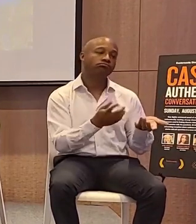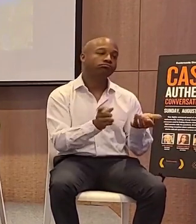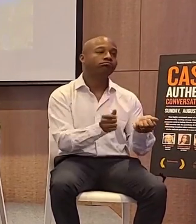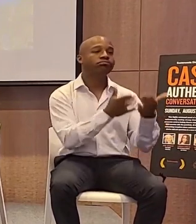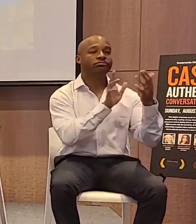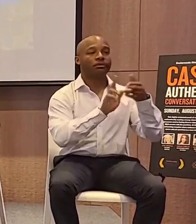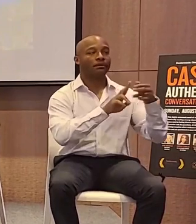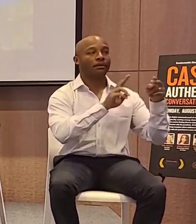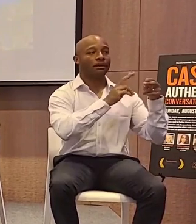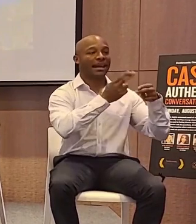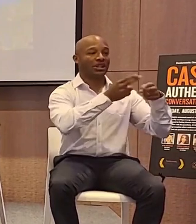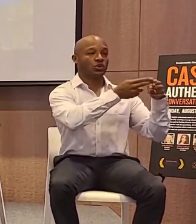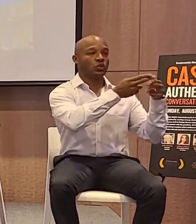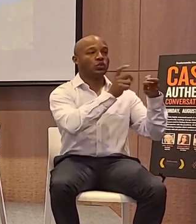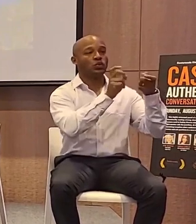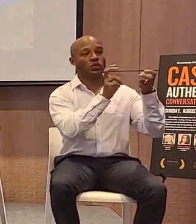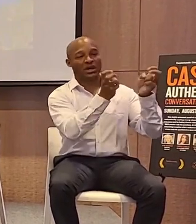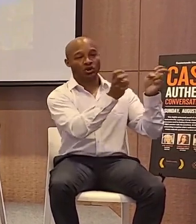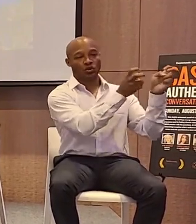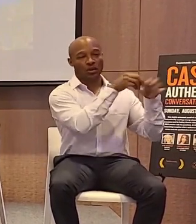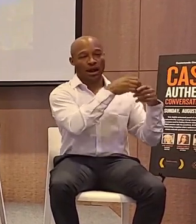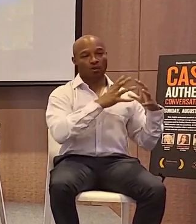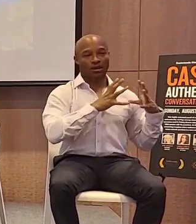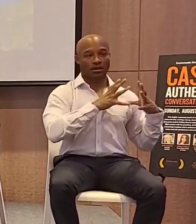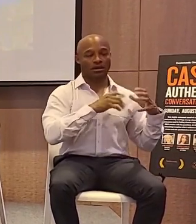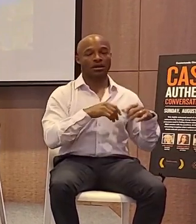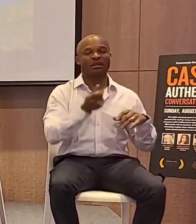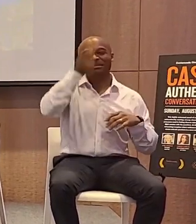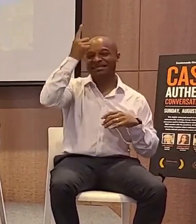when change happens. Revolutions,